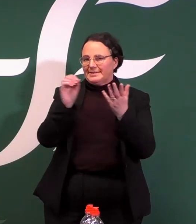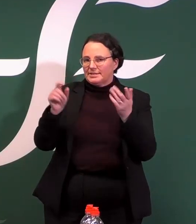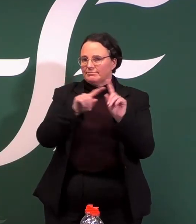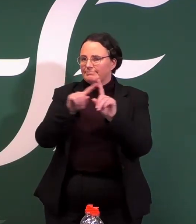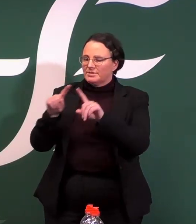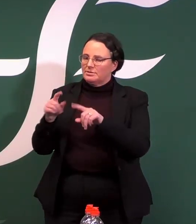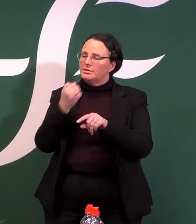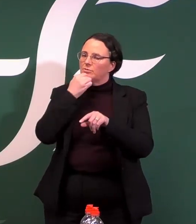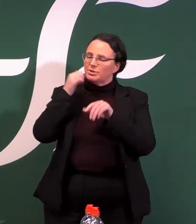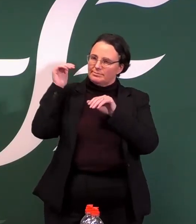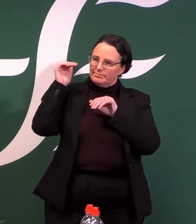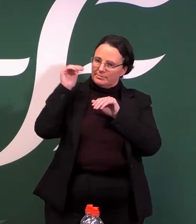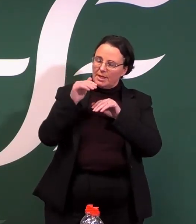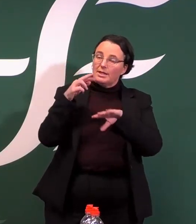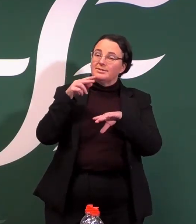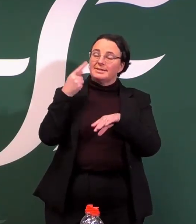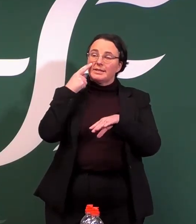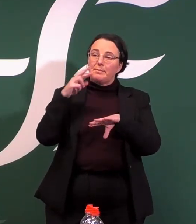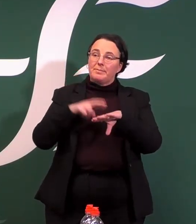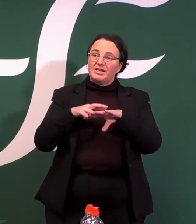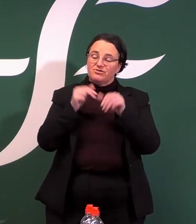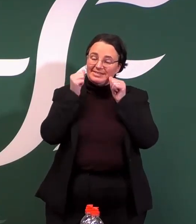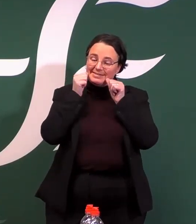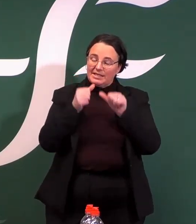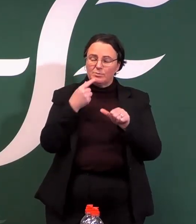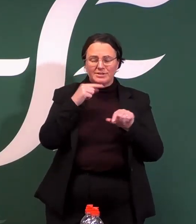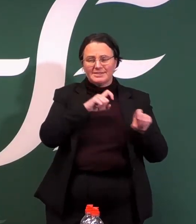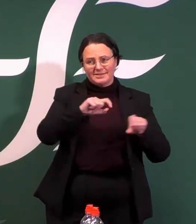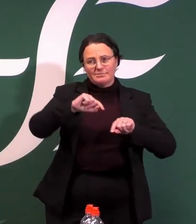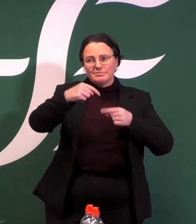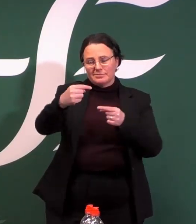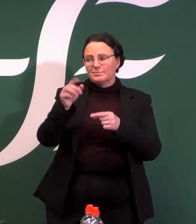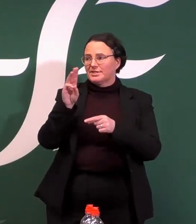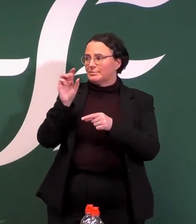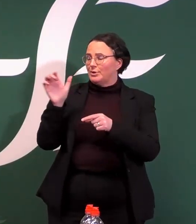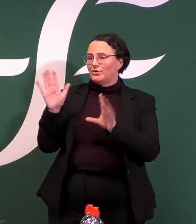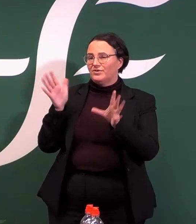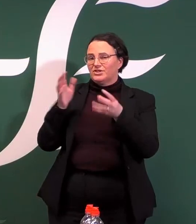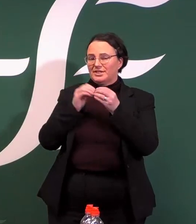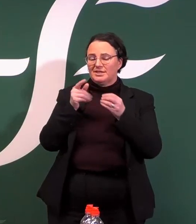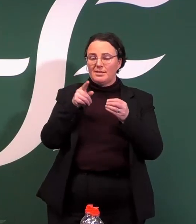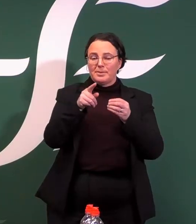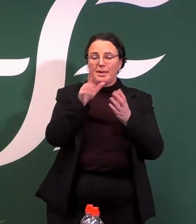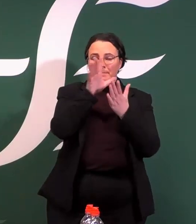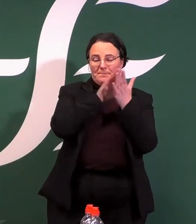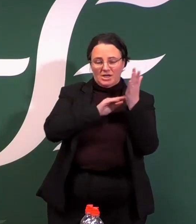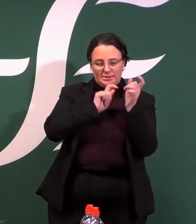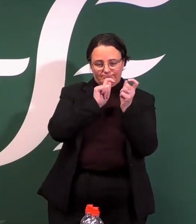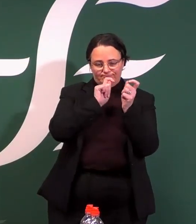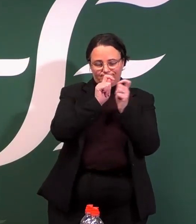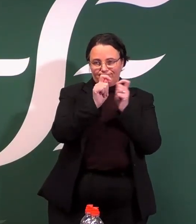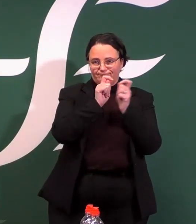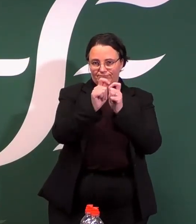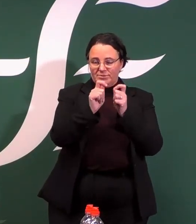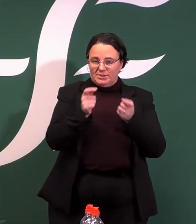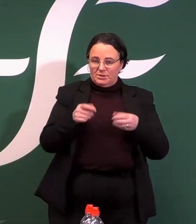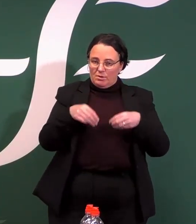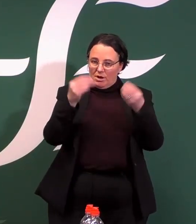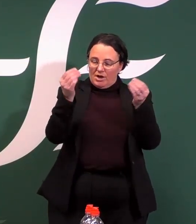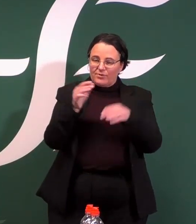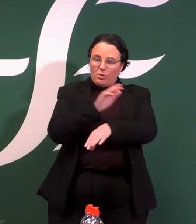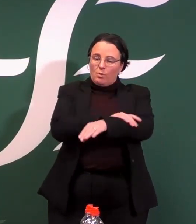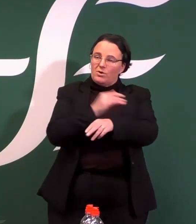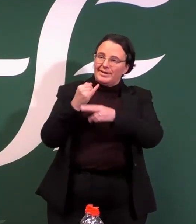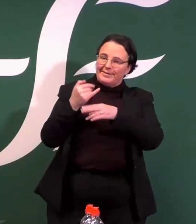sense of we're seeing better attendance, but it's still a challenge. But as Paul said, what we've done is we've adjusted the model to also offer walk-ins to people to try